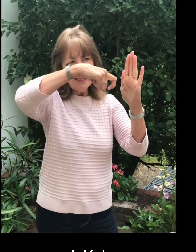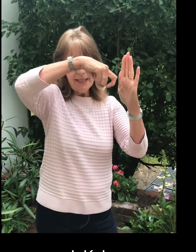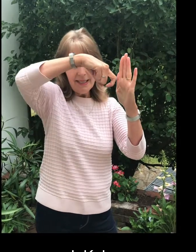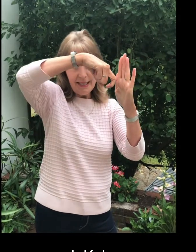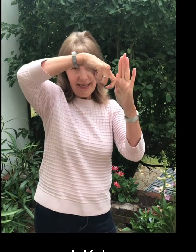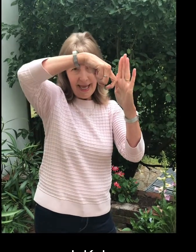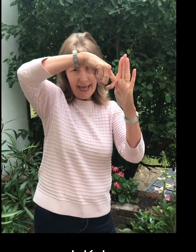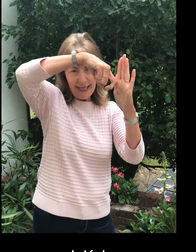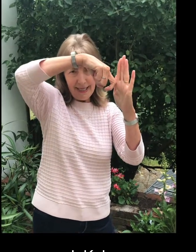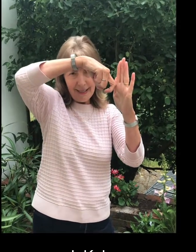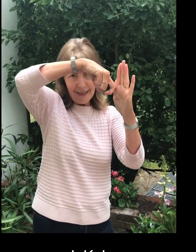K,